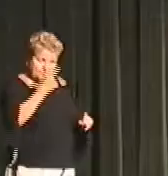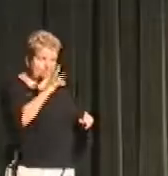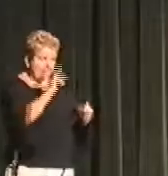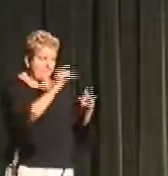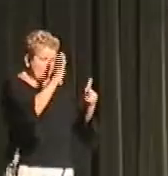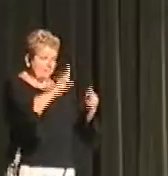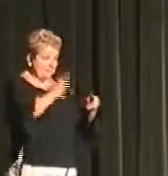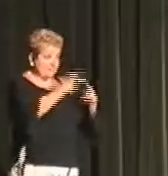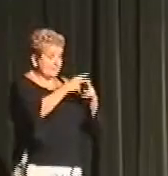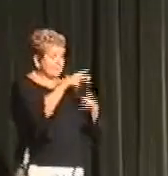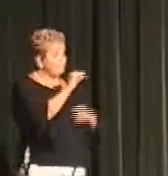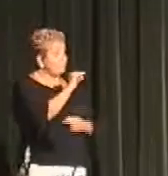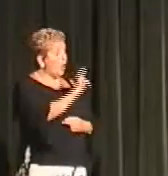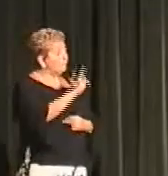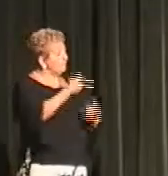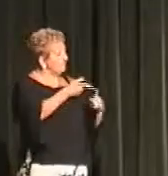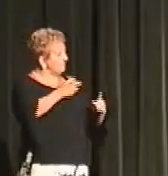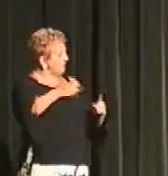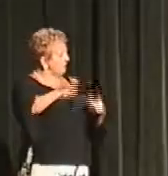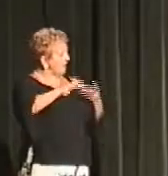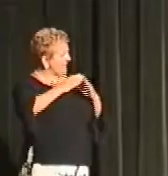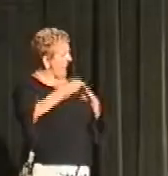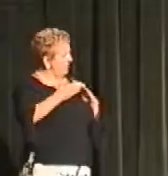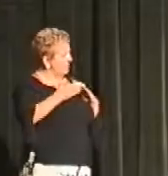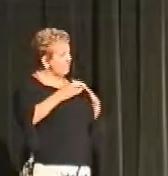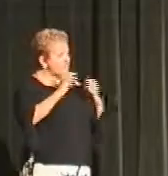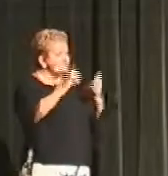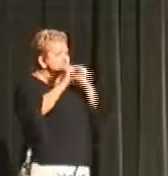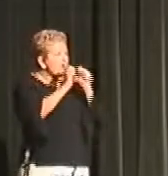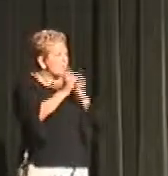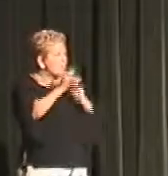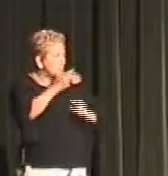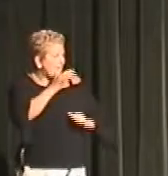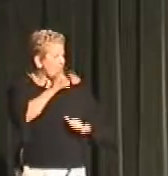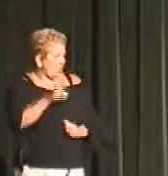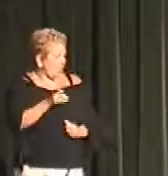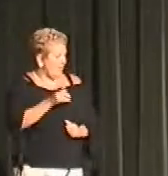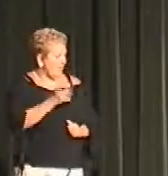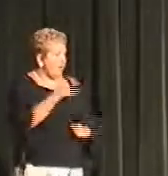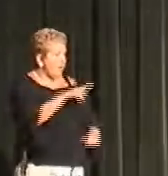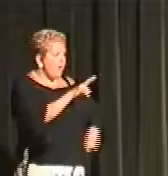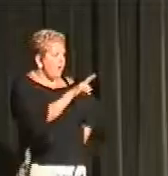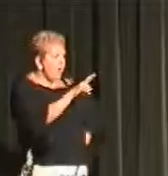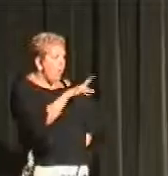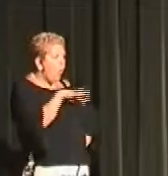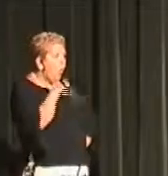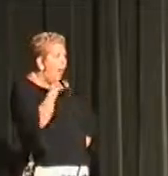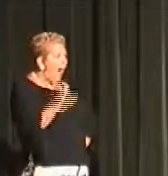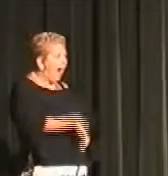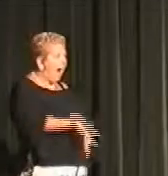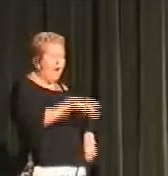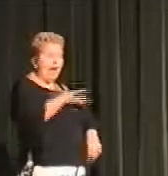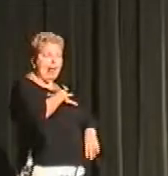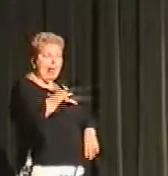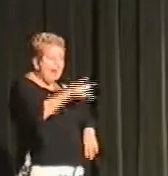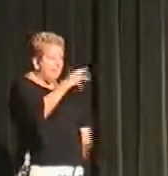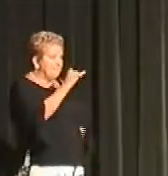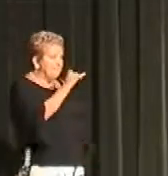neighborhood. He was from Venice. He was actually a drinking friend of my mother's. And I admired Paul because, you know, if I had to tell you what I wanted out of life in one sentence